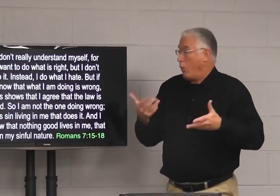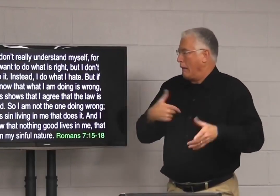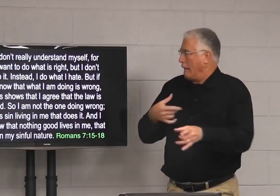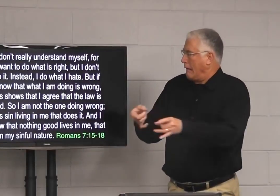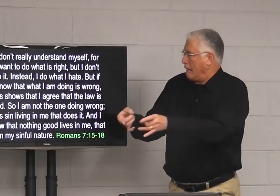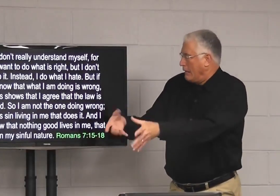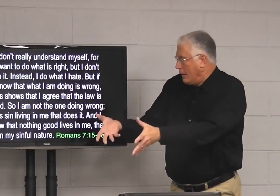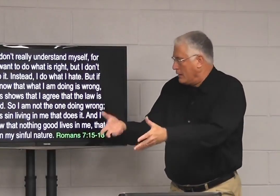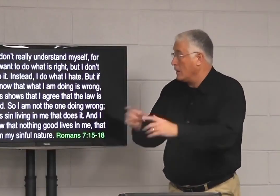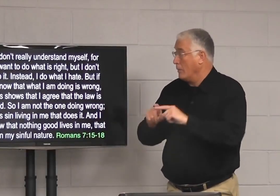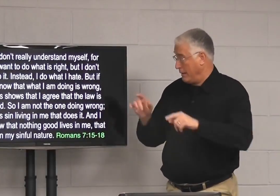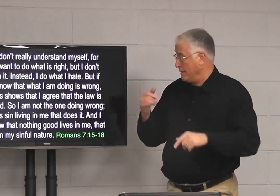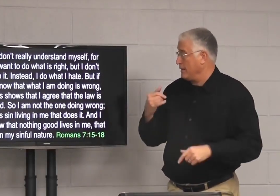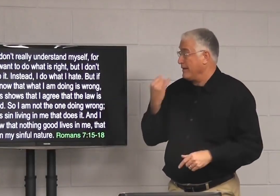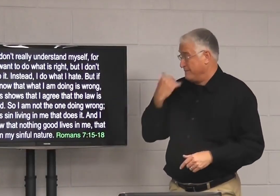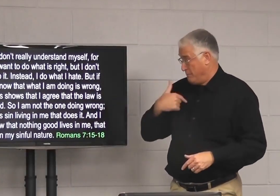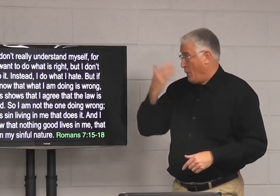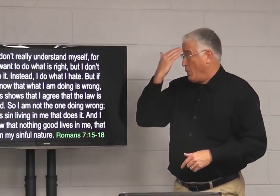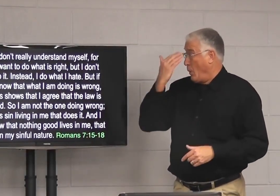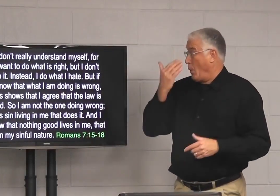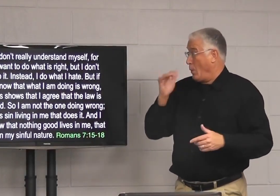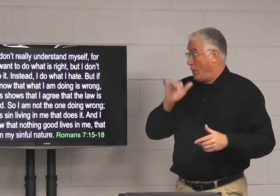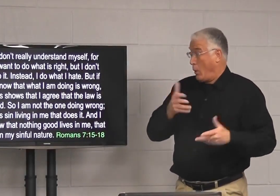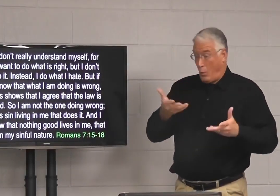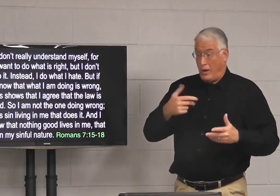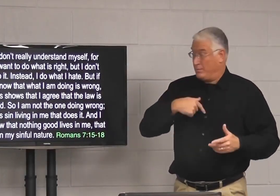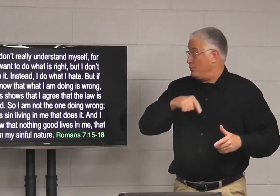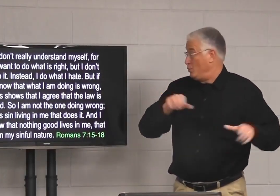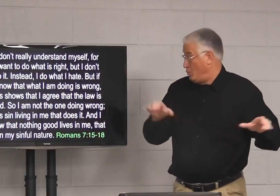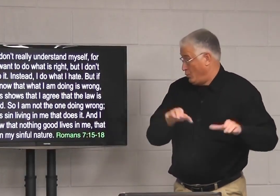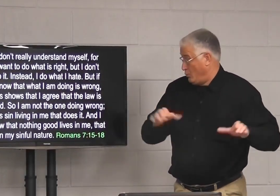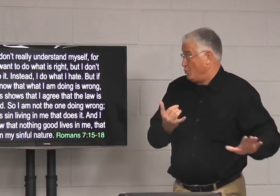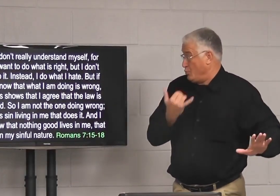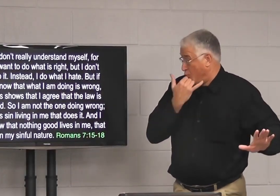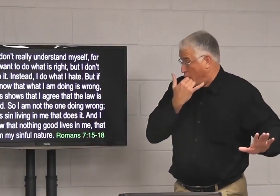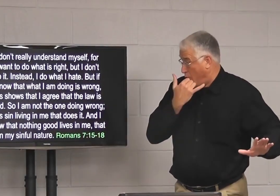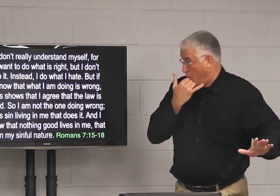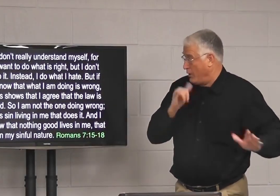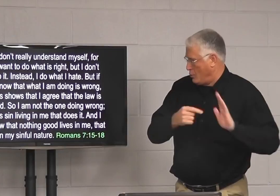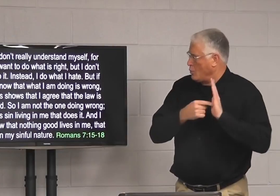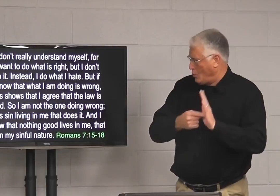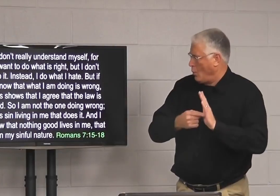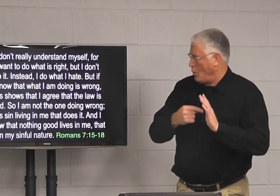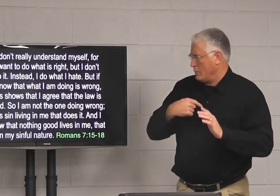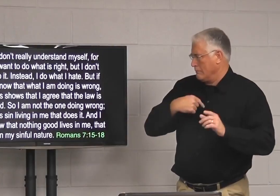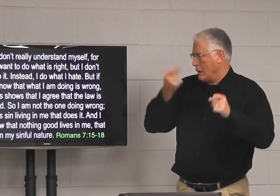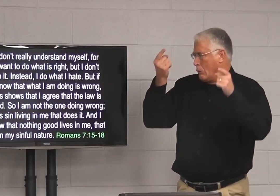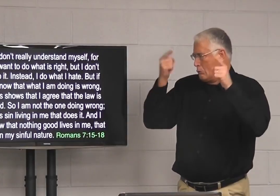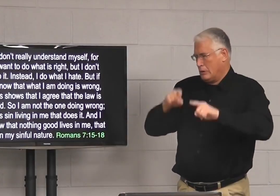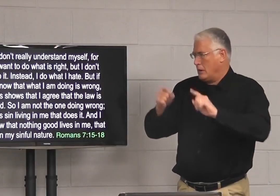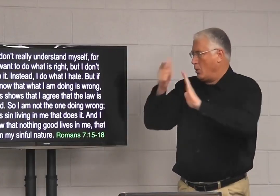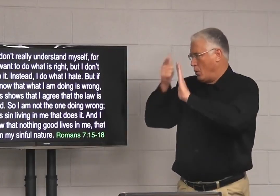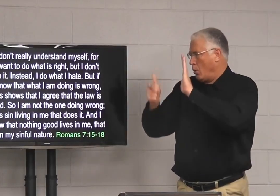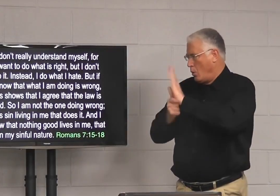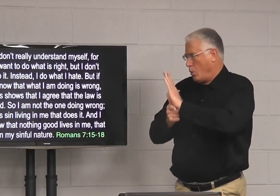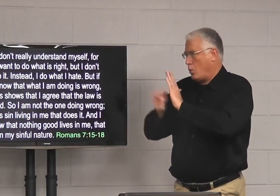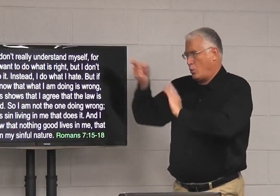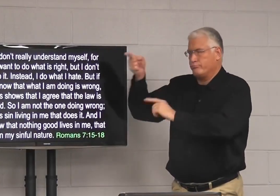do what I hate. But if I know that what I am doing is wrong, this shows that I agree that the